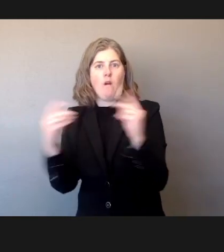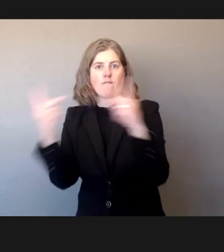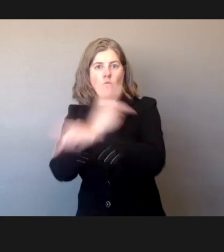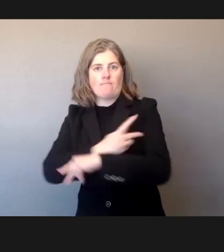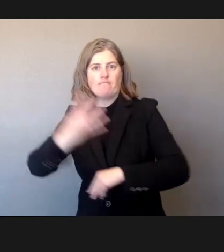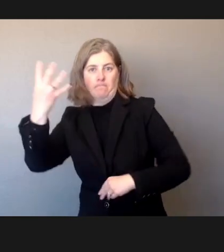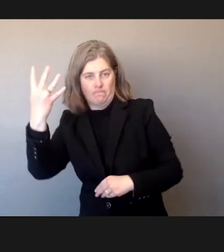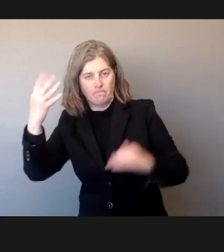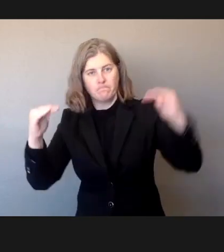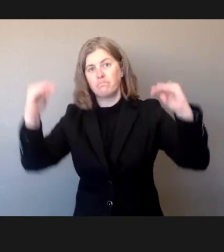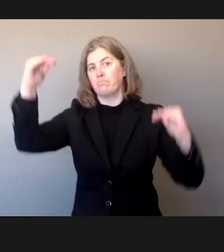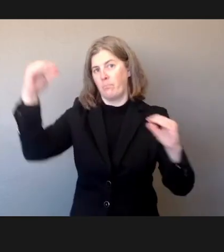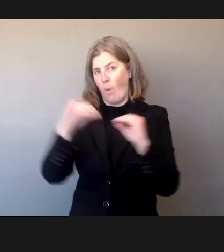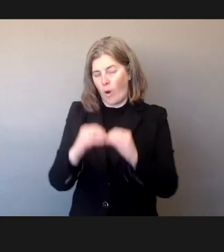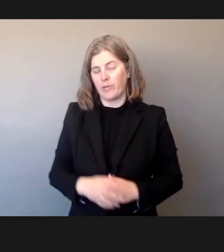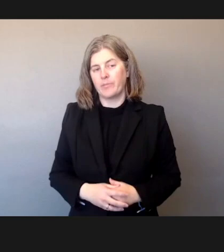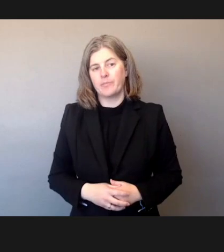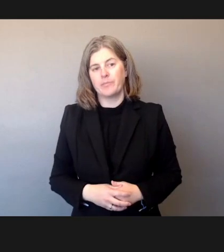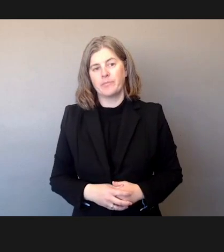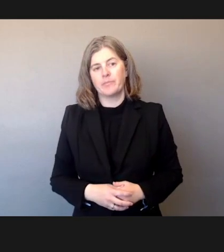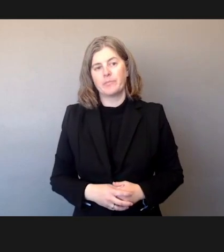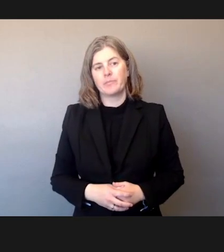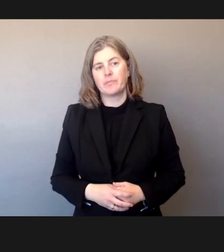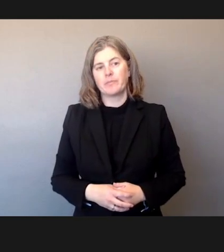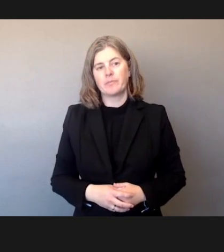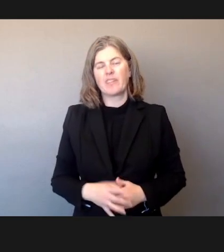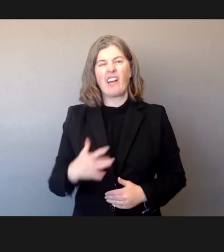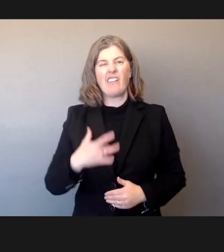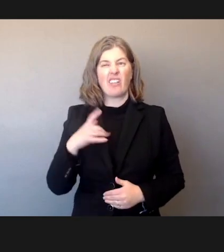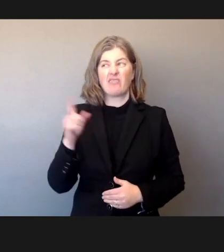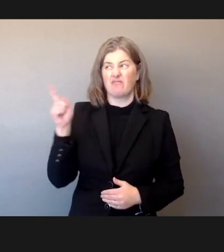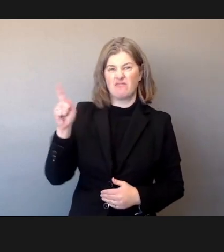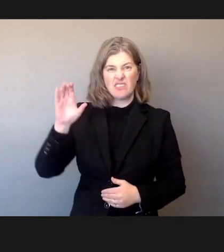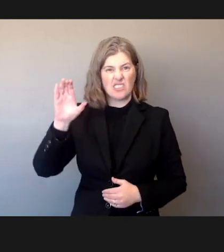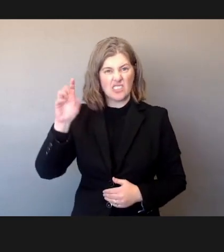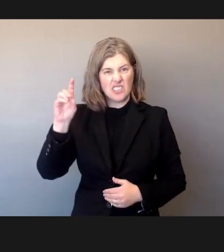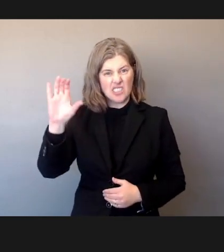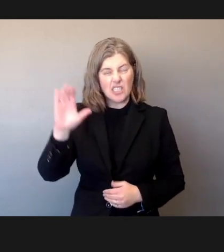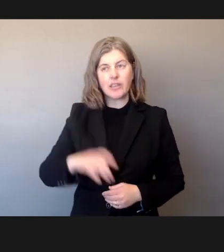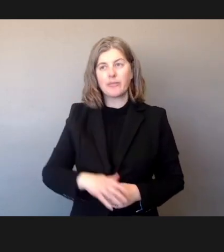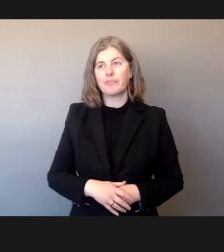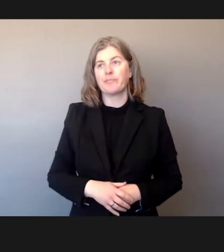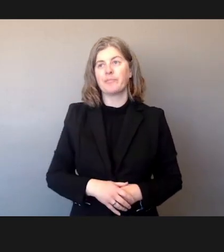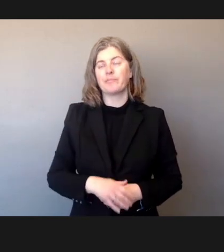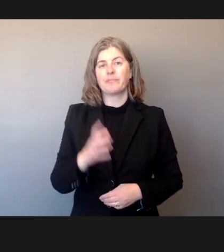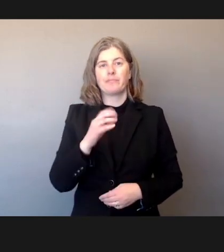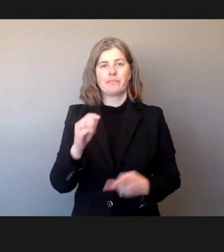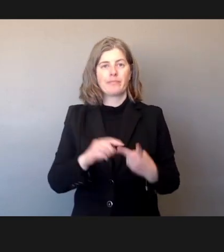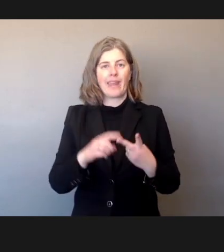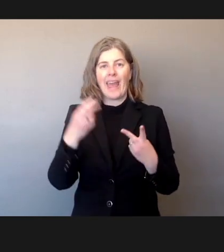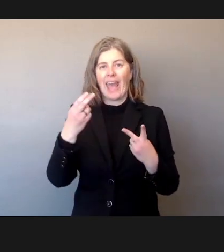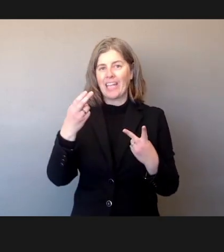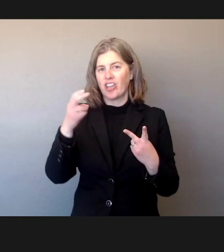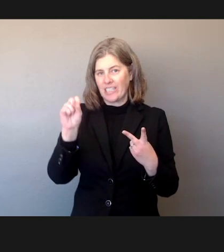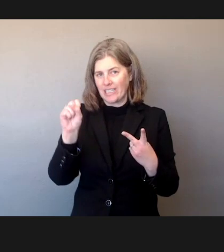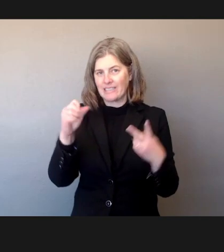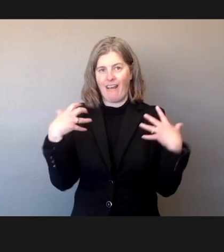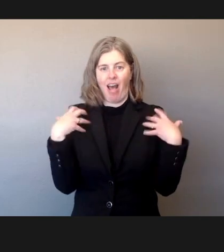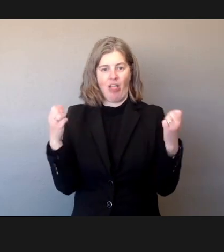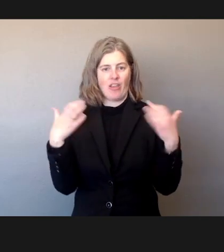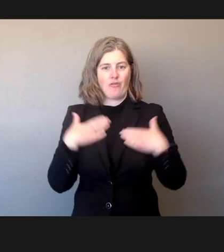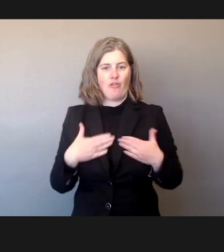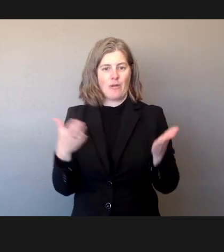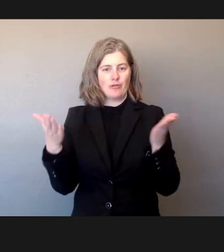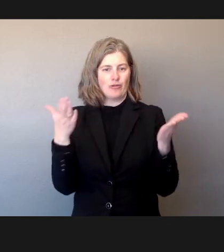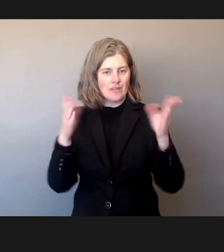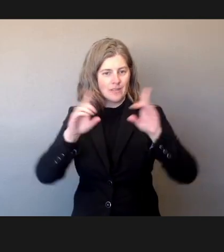so I think the CDC and the Health and Human Services Department and